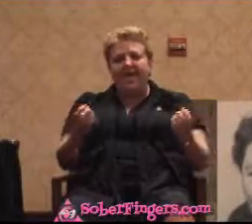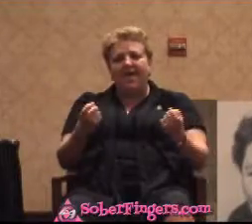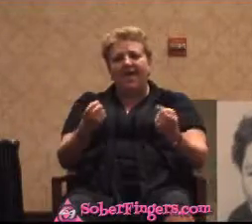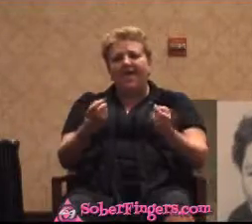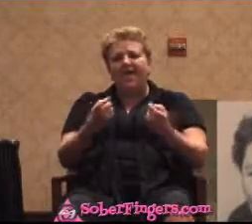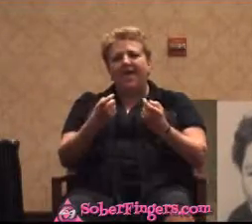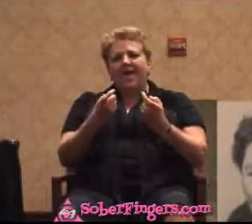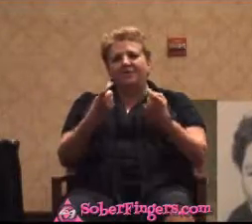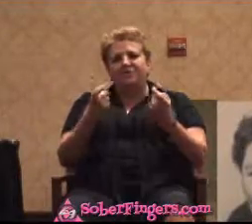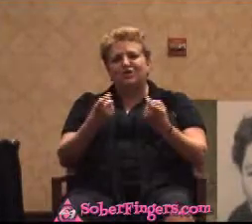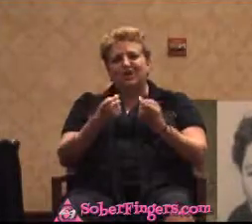wretch